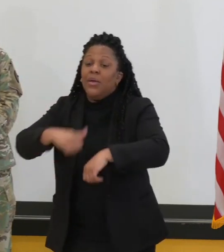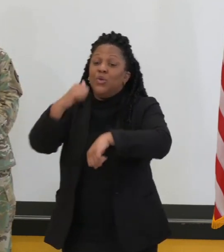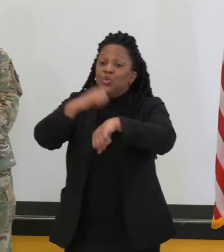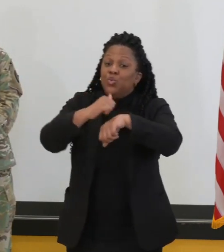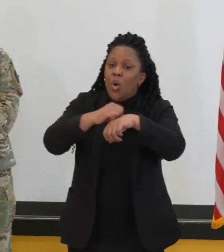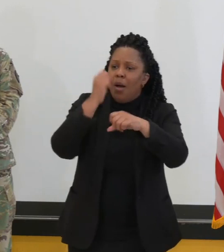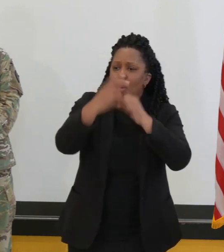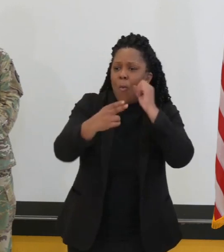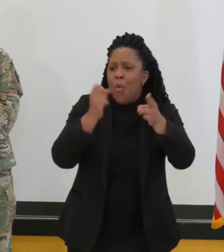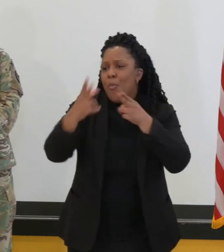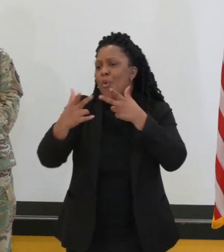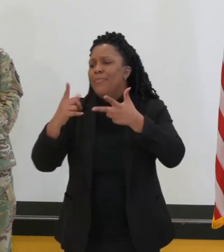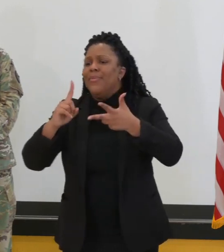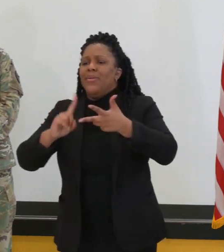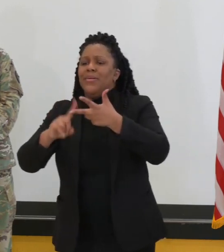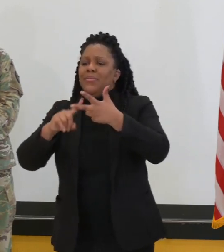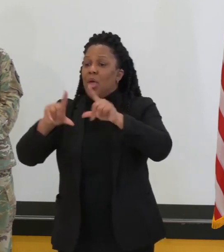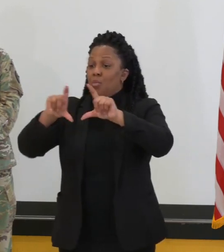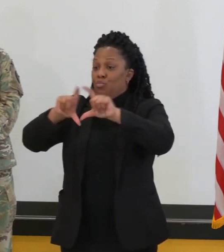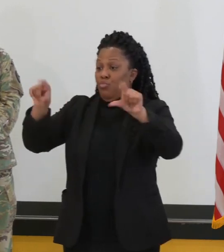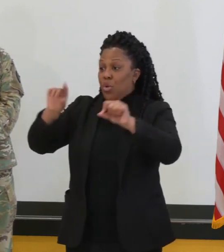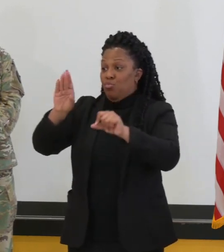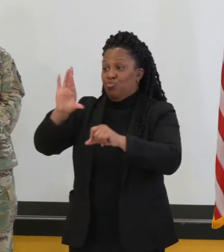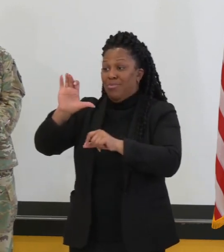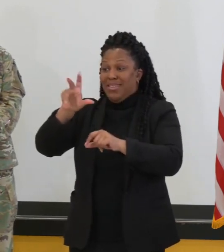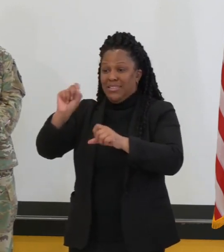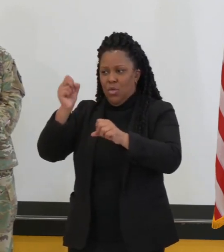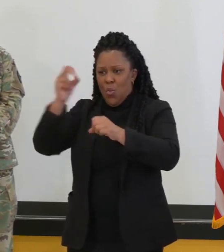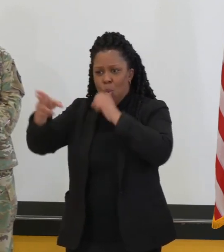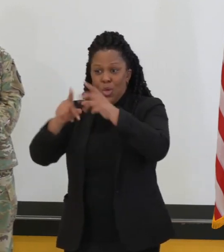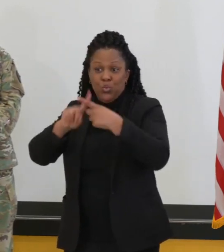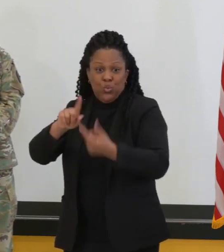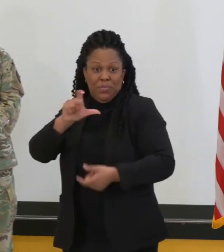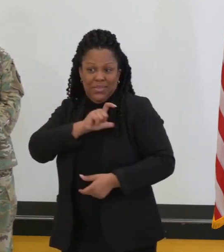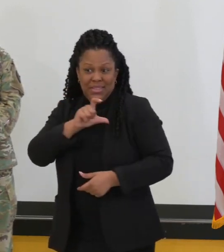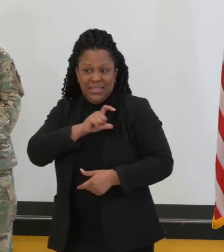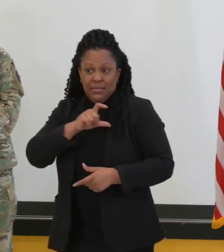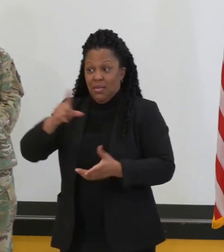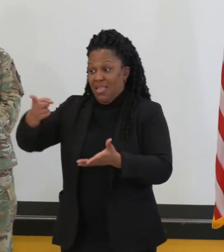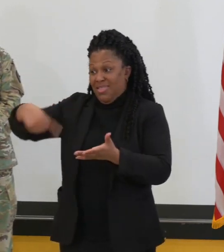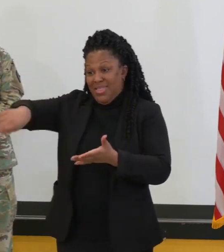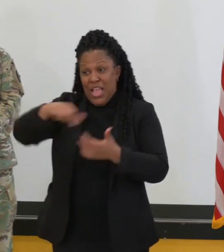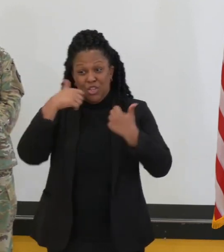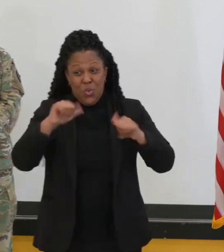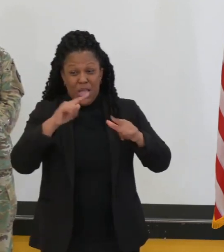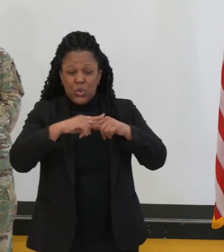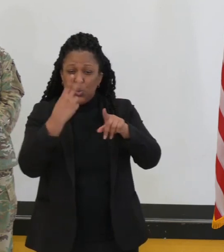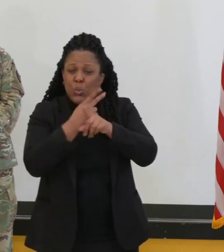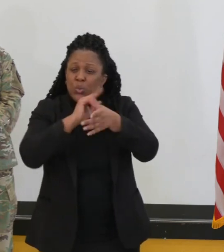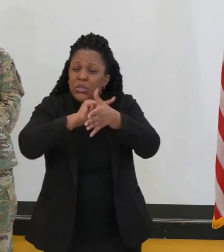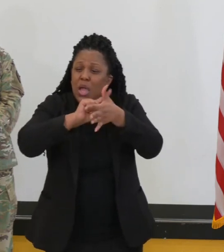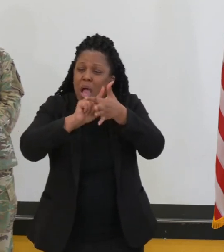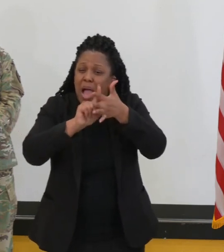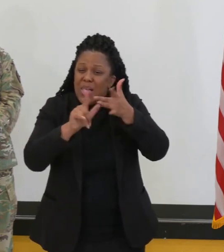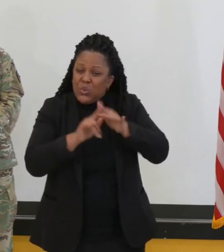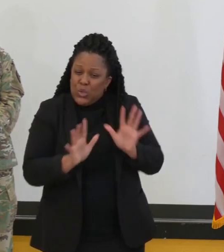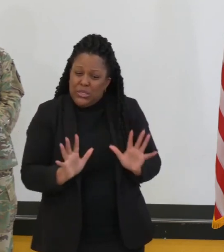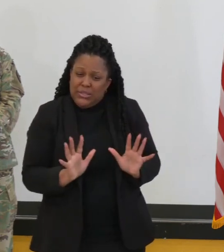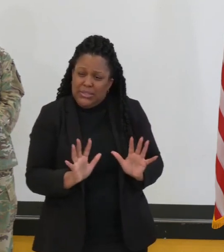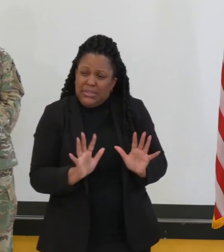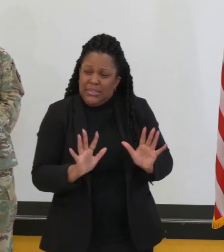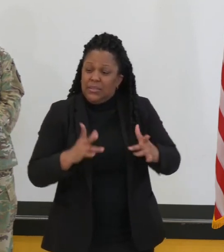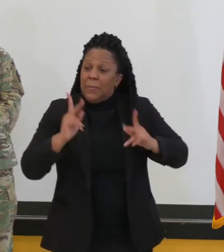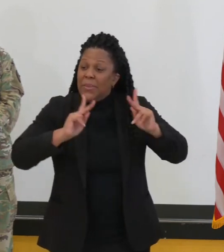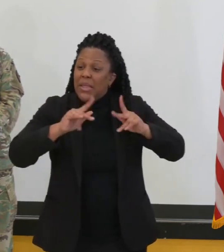used chemical munitions, as I understand it, to try and move the crowd back farther away so that the officers would take